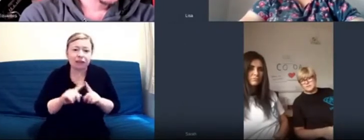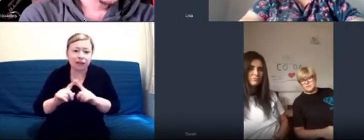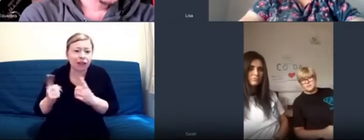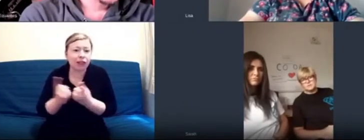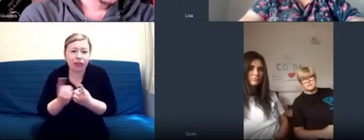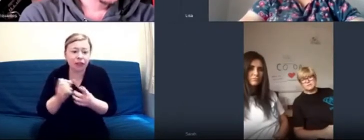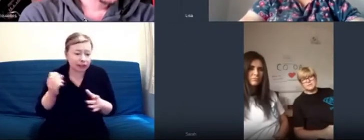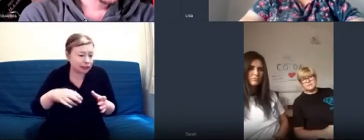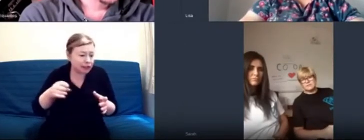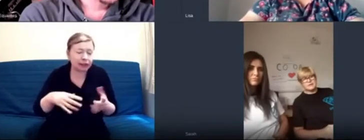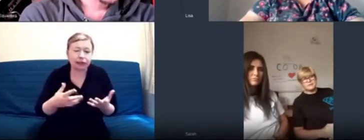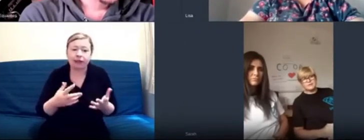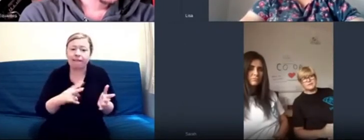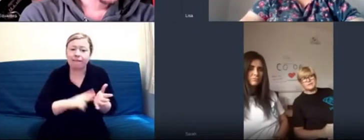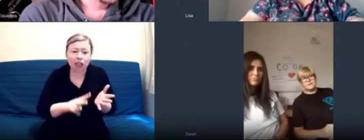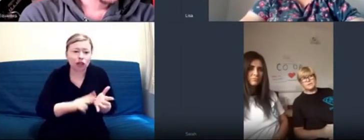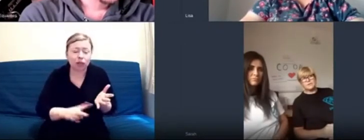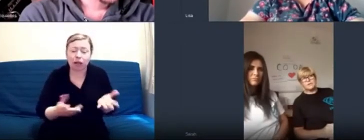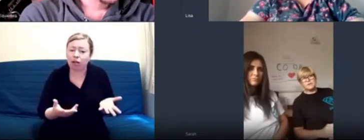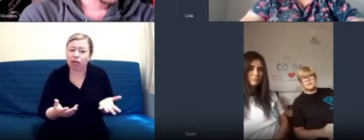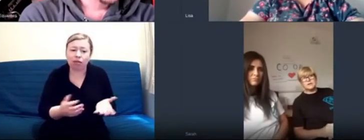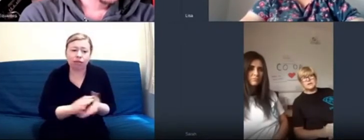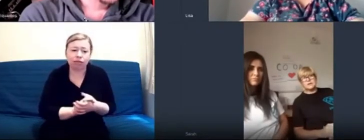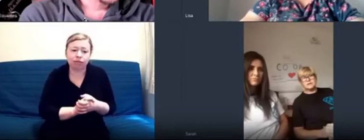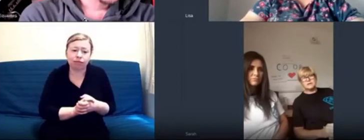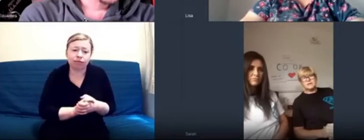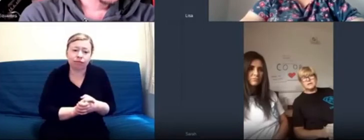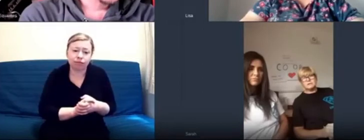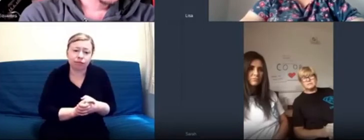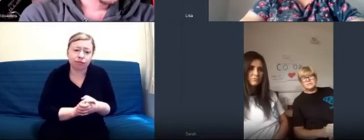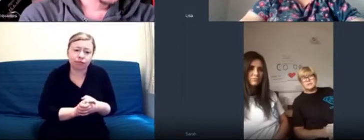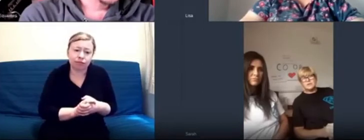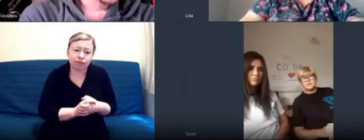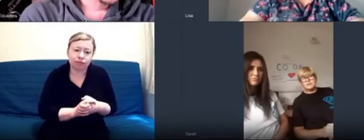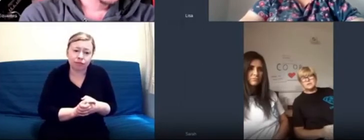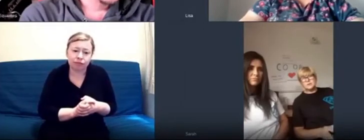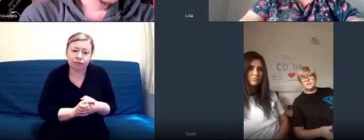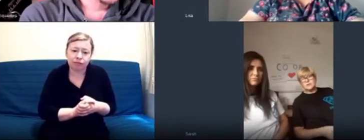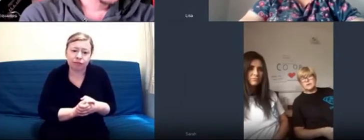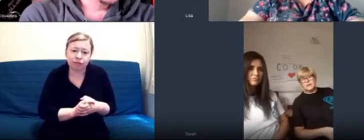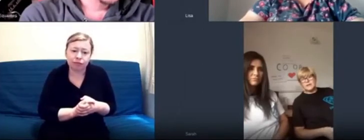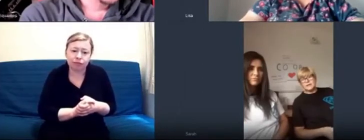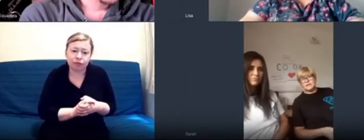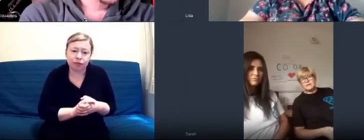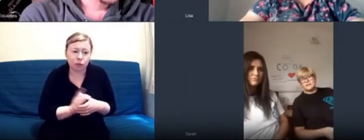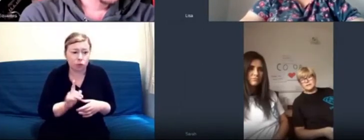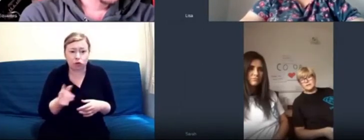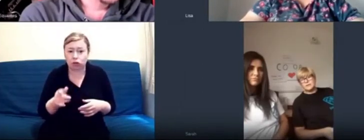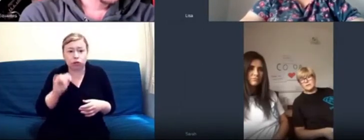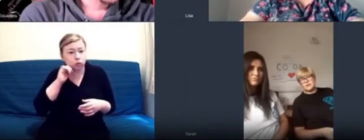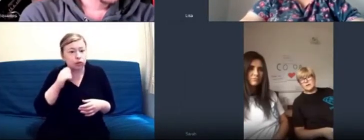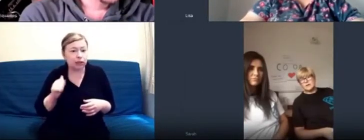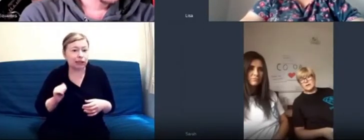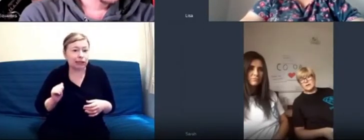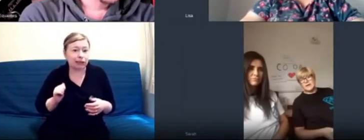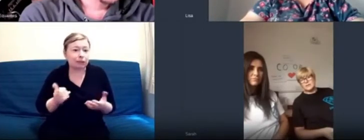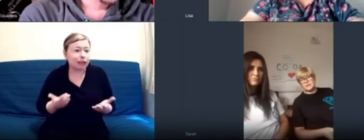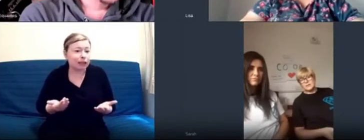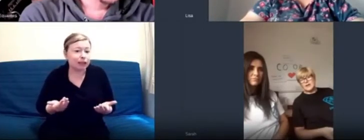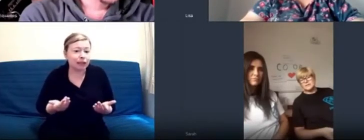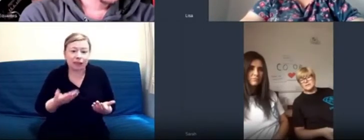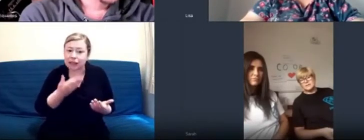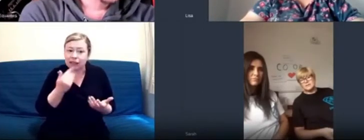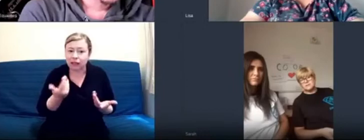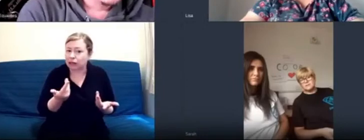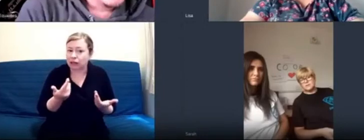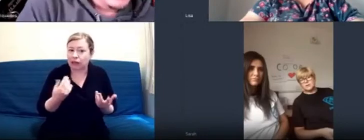you know, vegetables and everything, you know, that you would look for in, you know, a